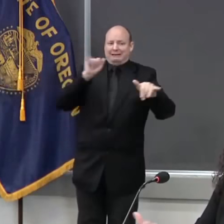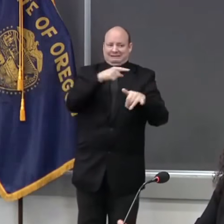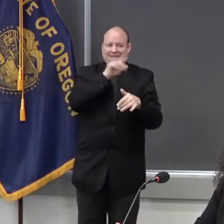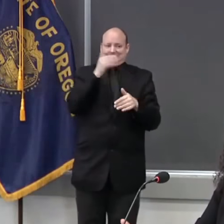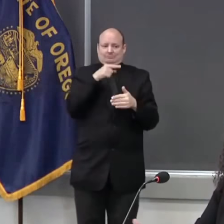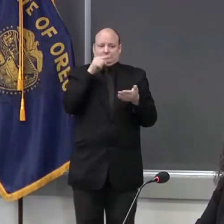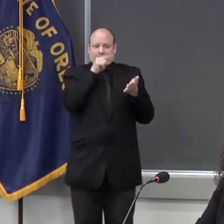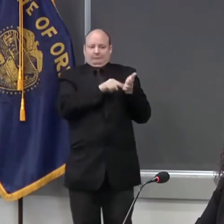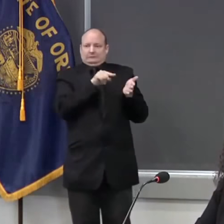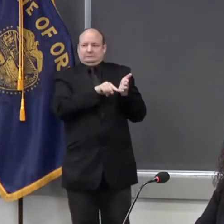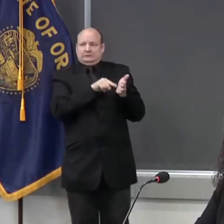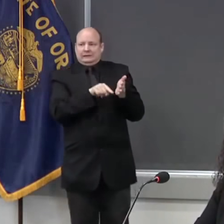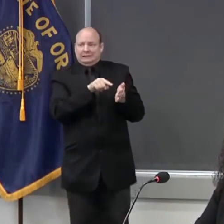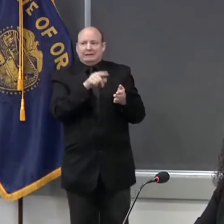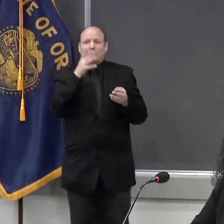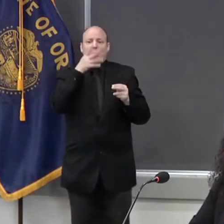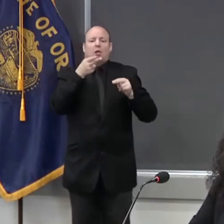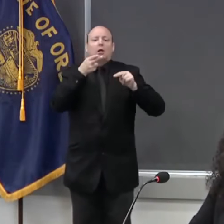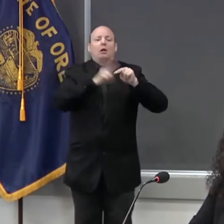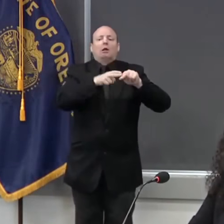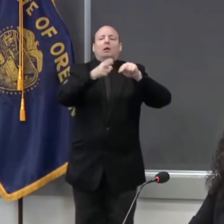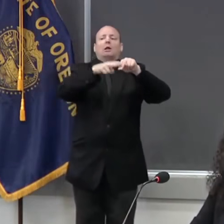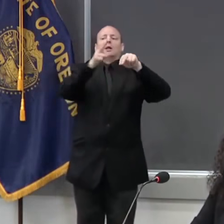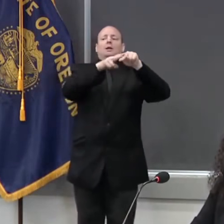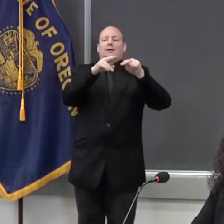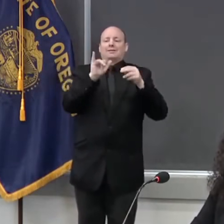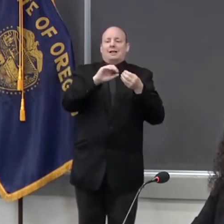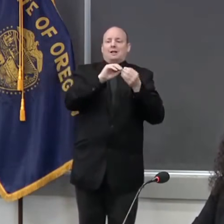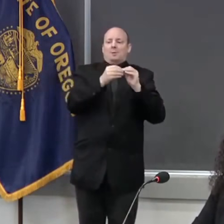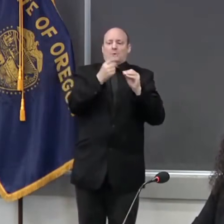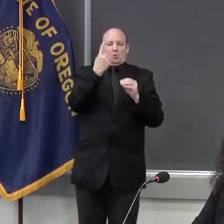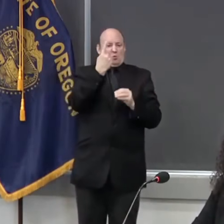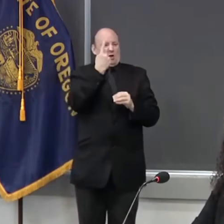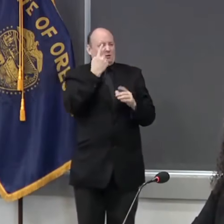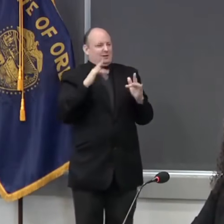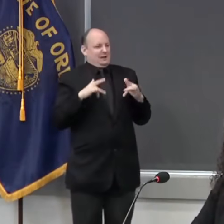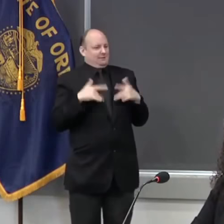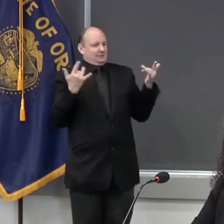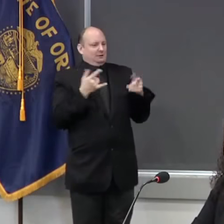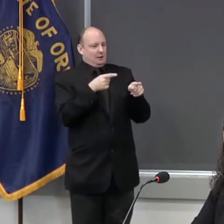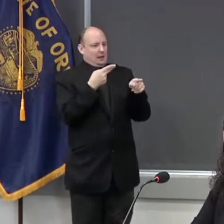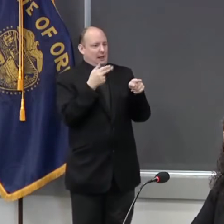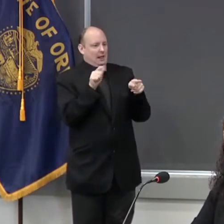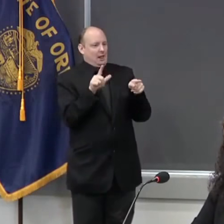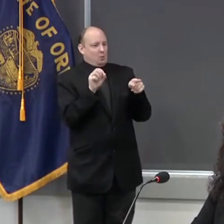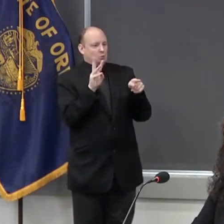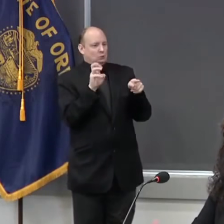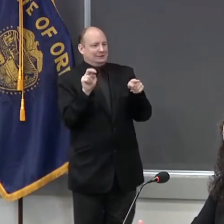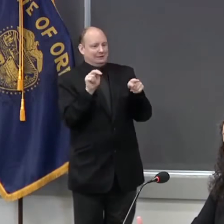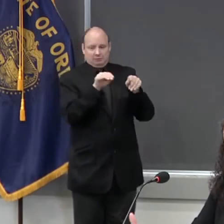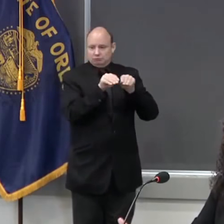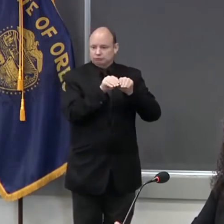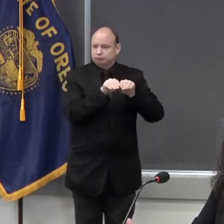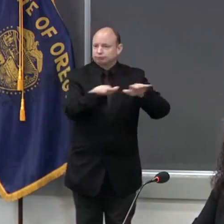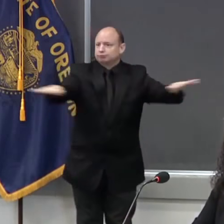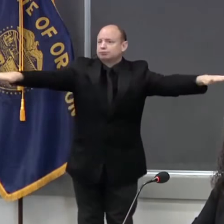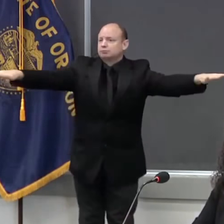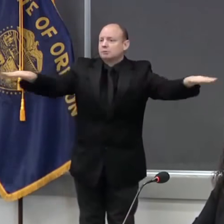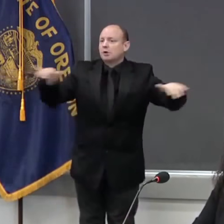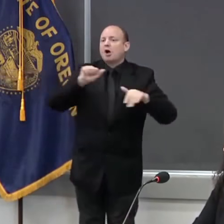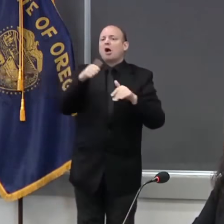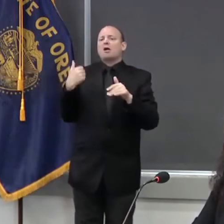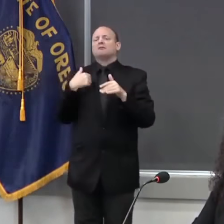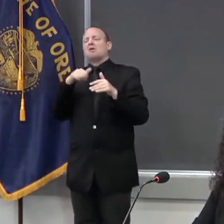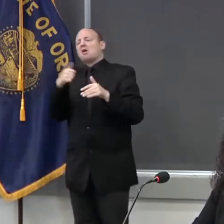14 cases to ultimately be associated and diagnosed in the coming days. Another example that we're investigating is an